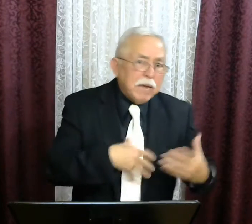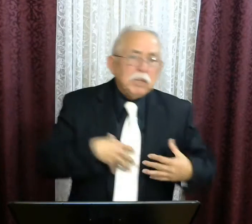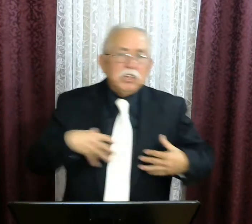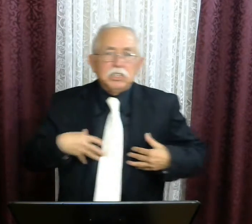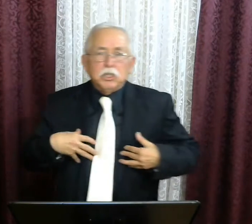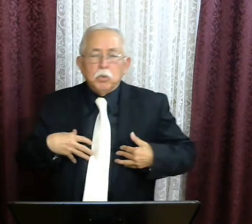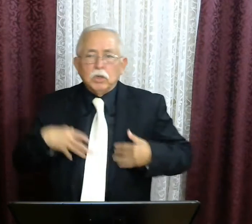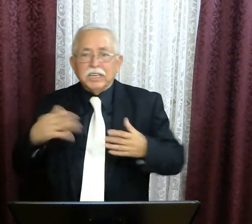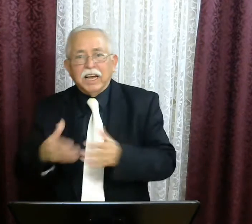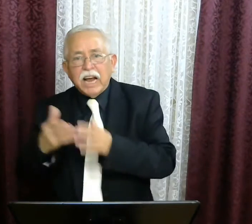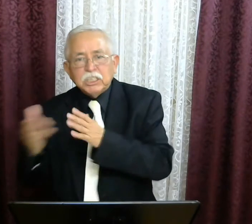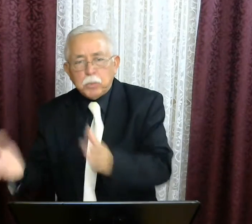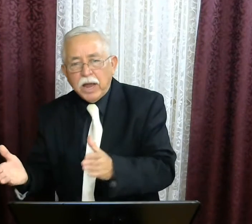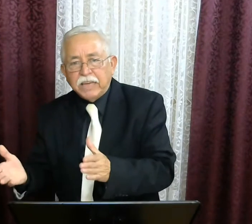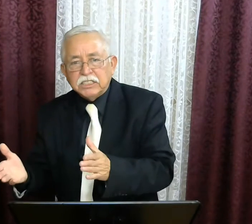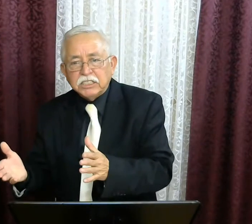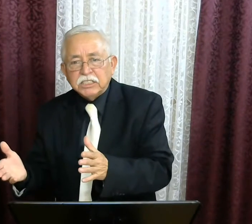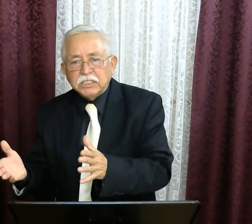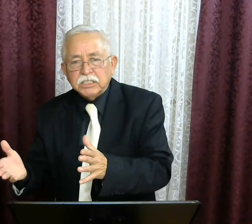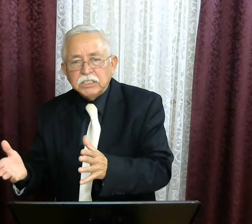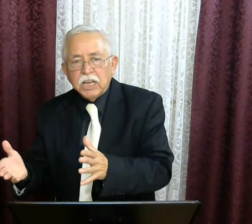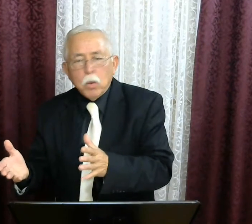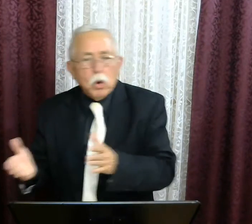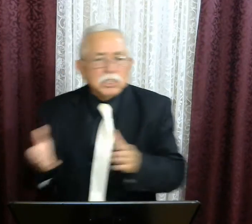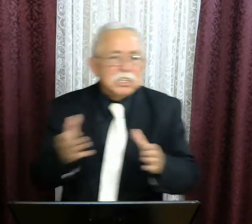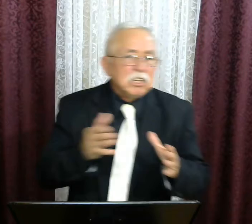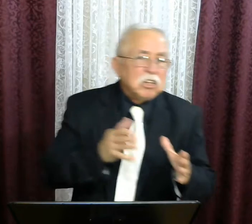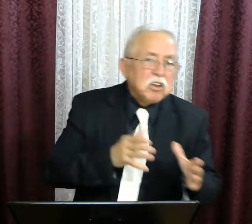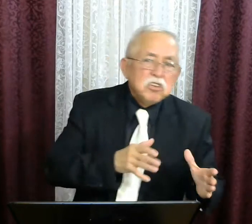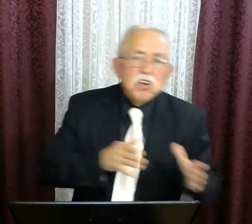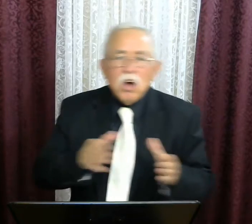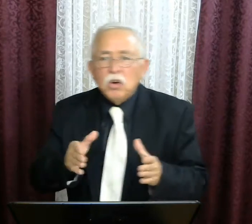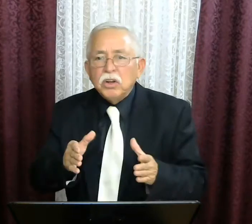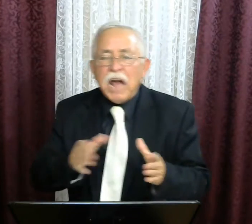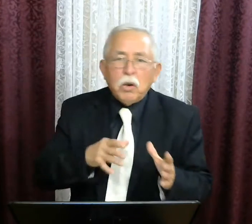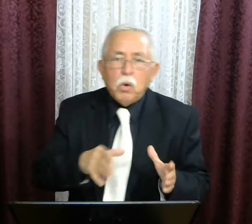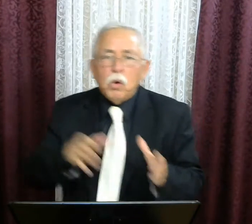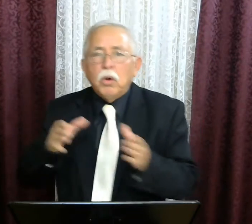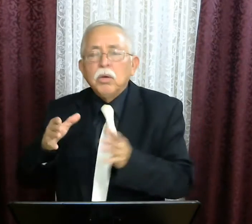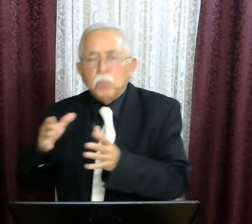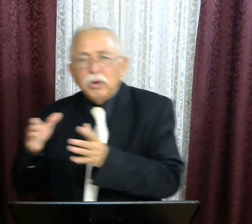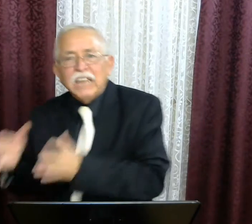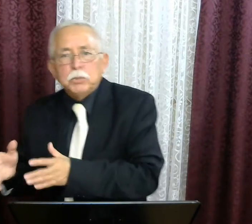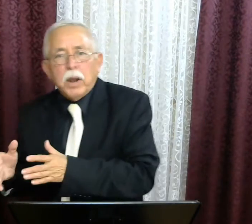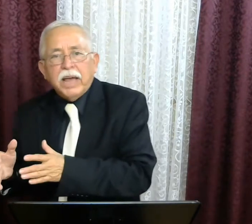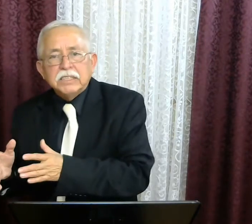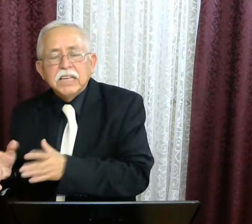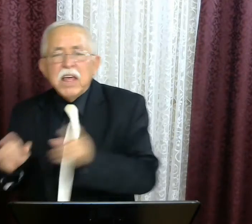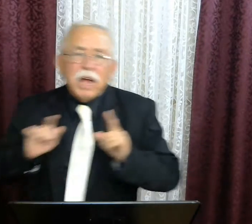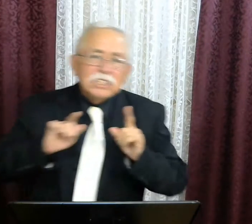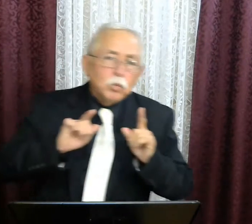petition wasn't in God's plans. Wasn't not good at all for God's plans. That's why